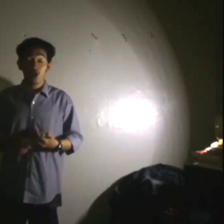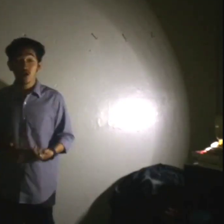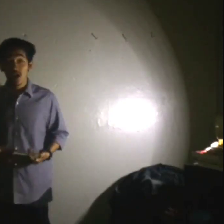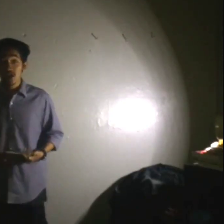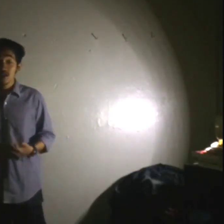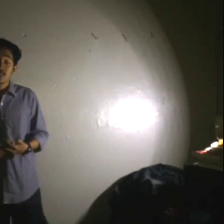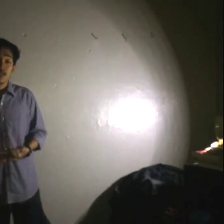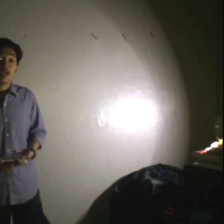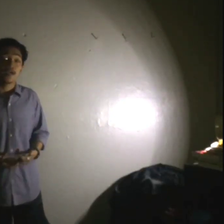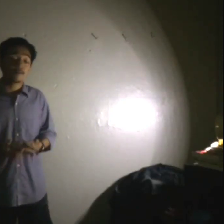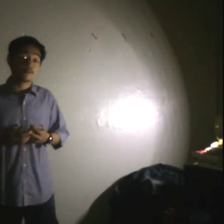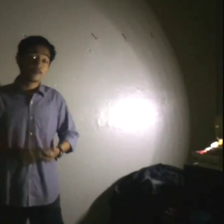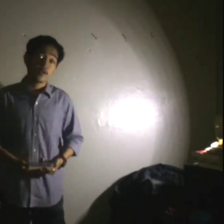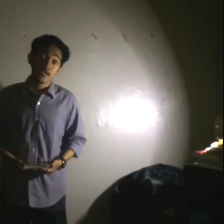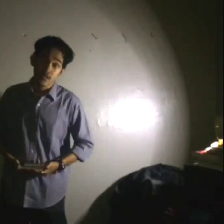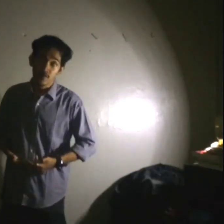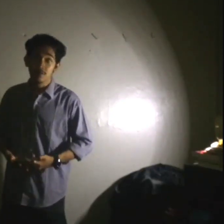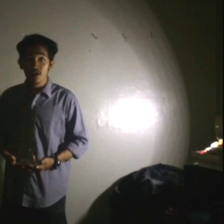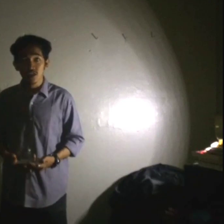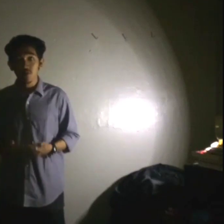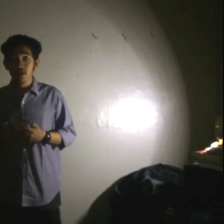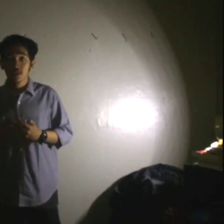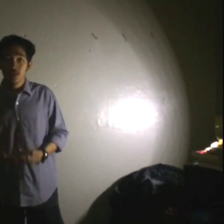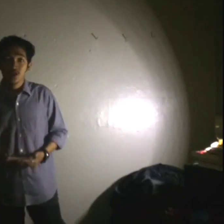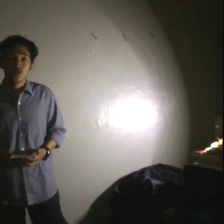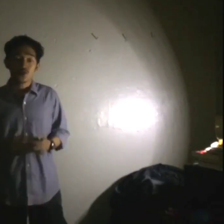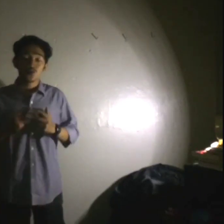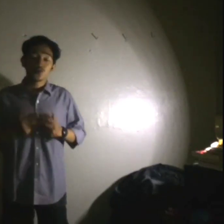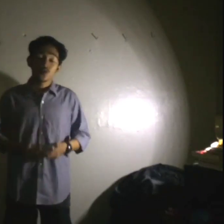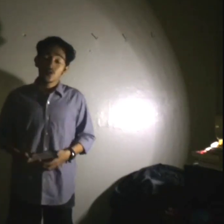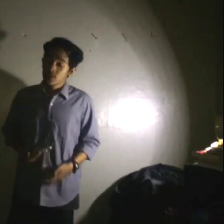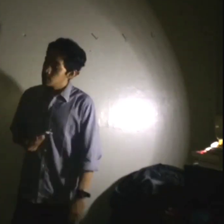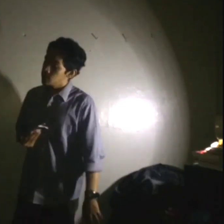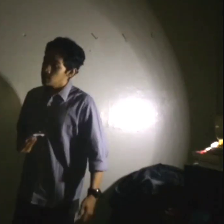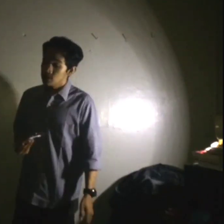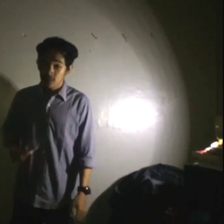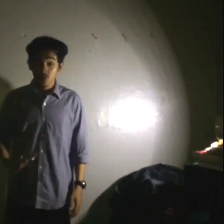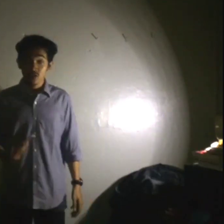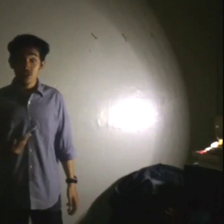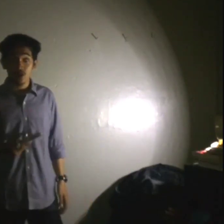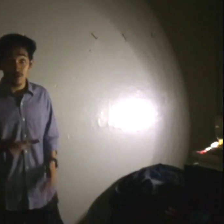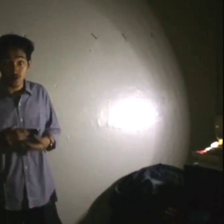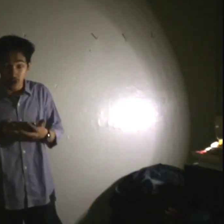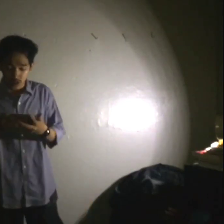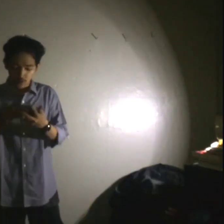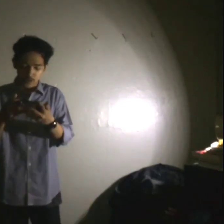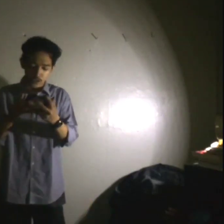long day and actively participated to the sequence of today's workshop.